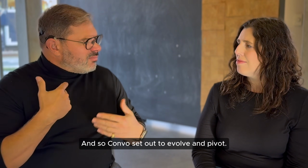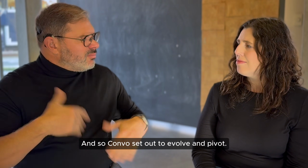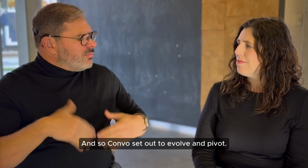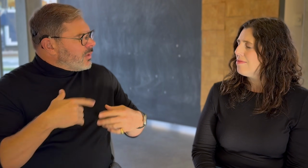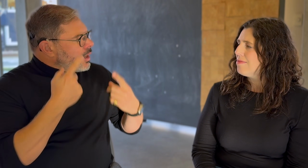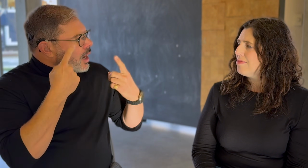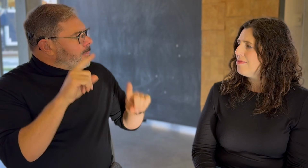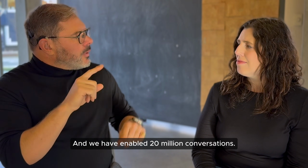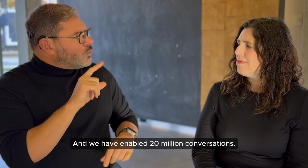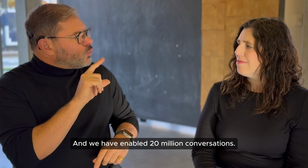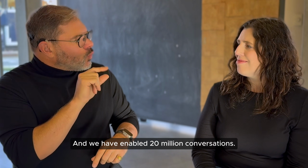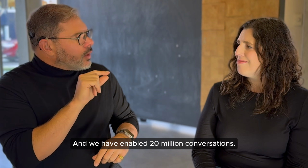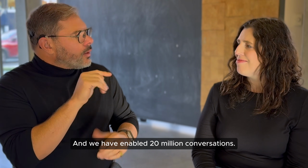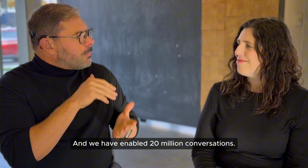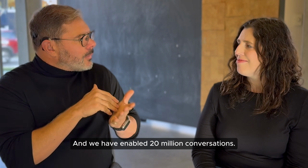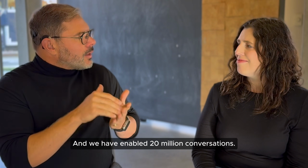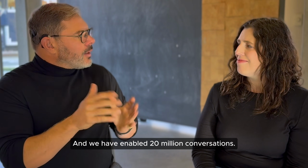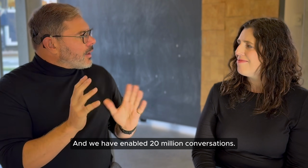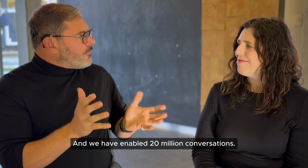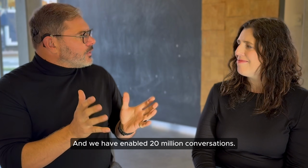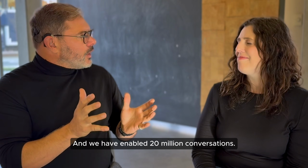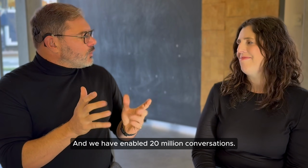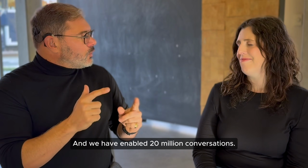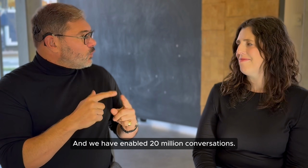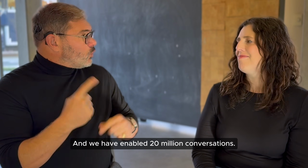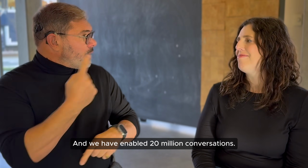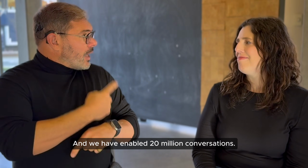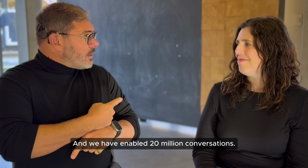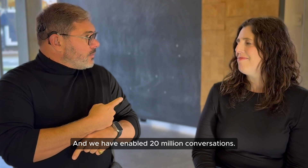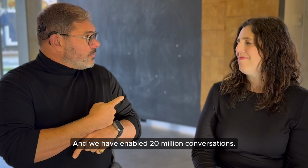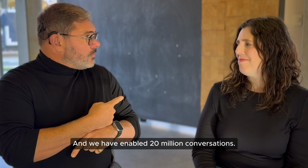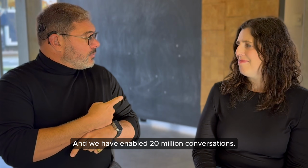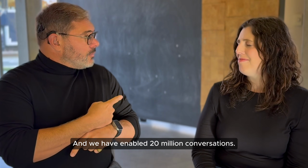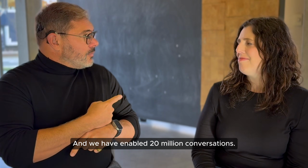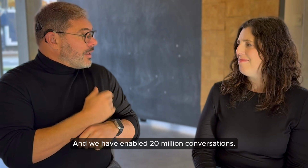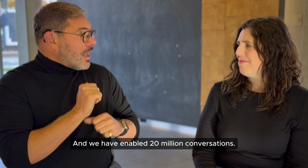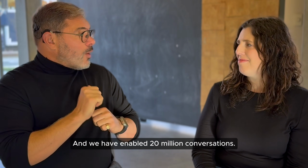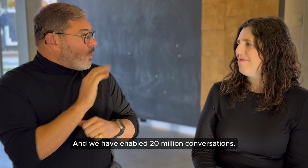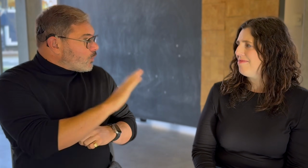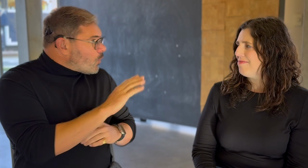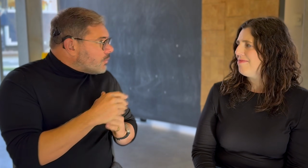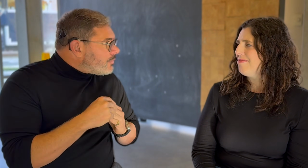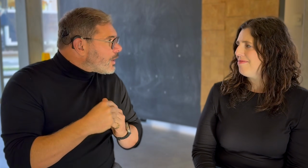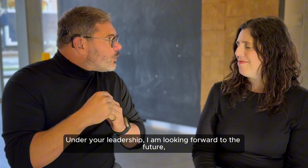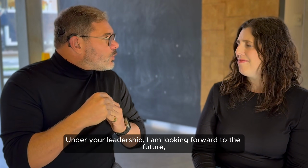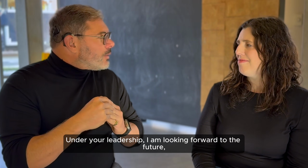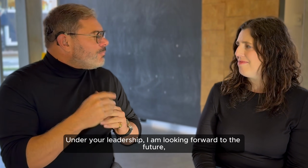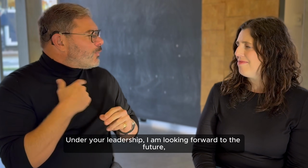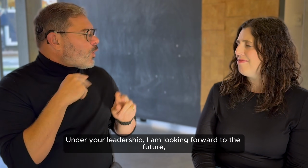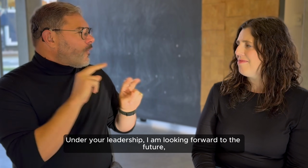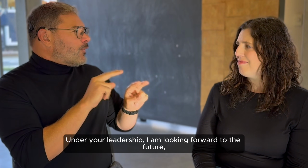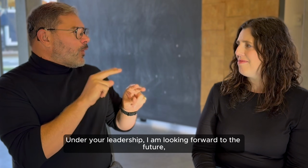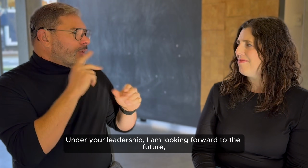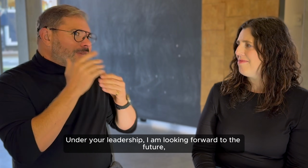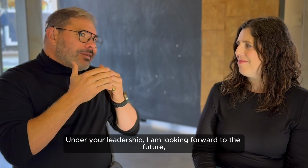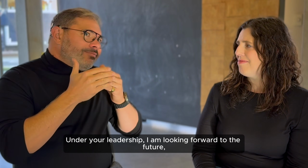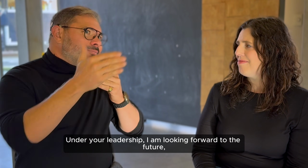pivot. And we've been able to achieve 20 million conversations. Under your leadership, I'm looking forward to